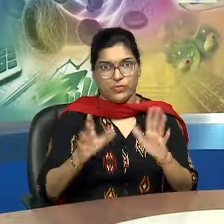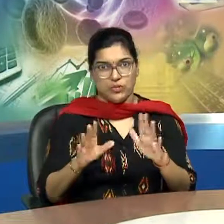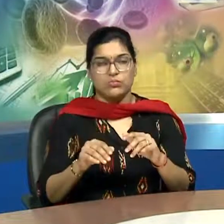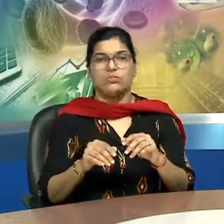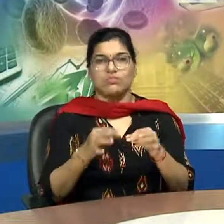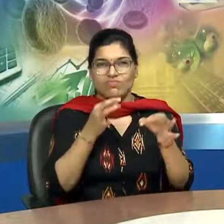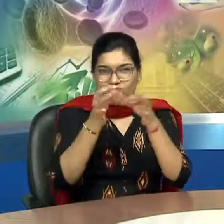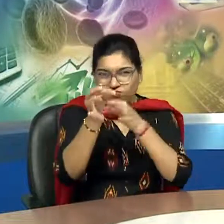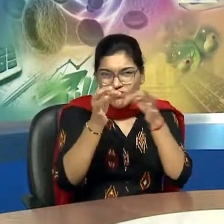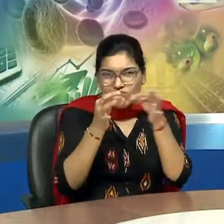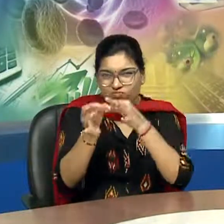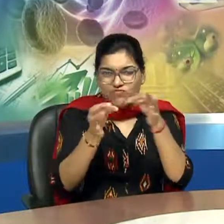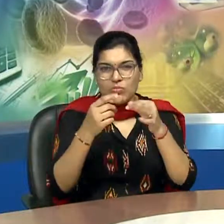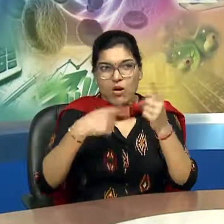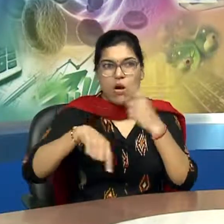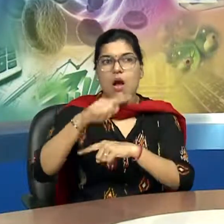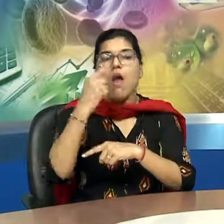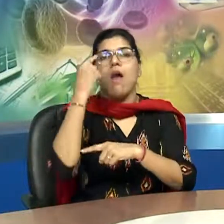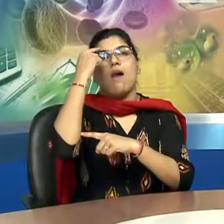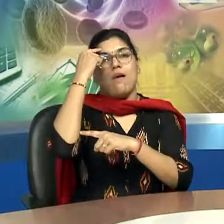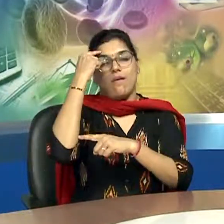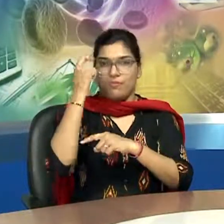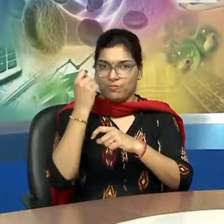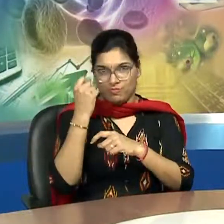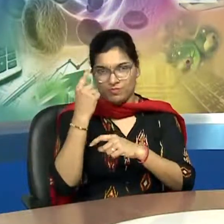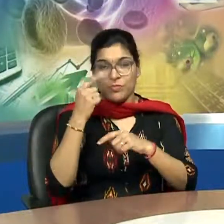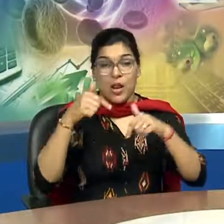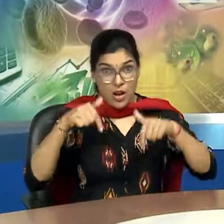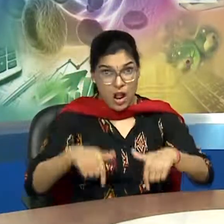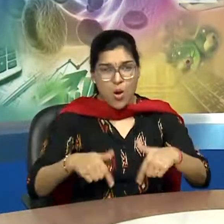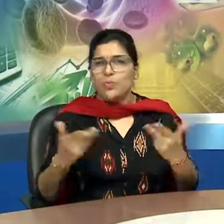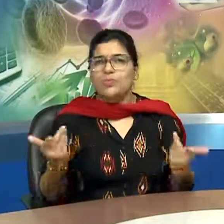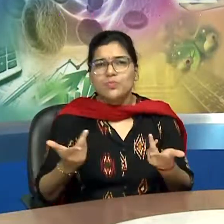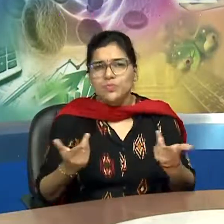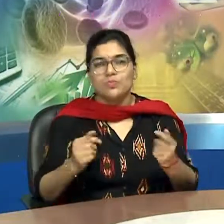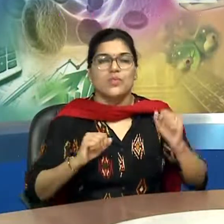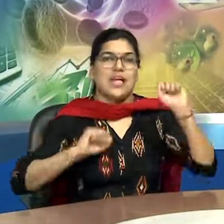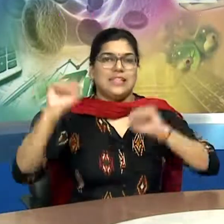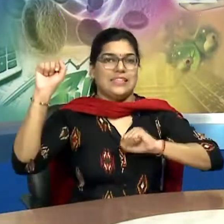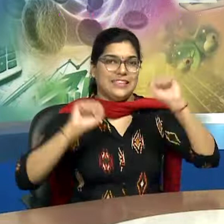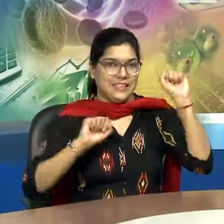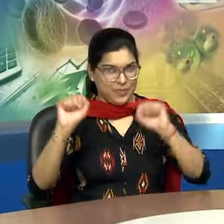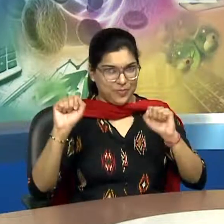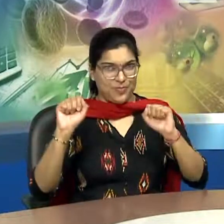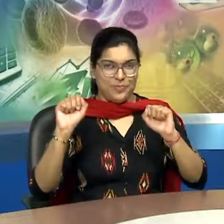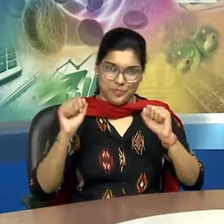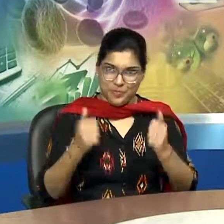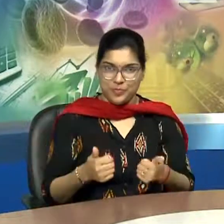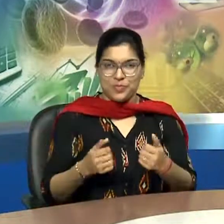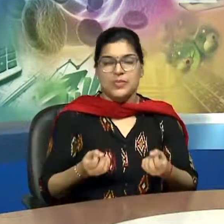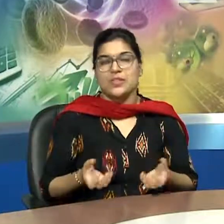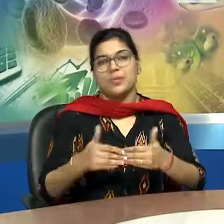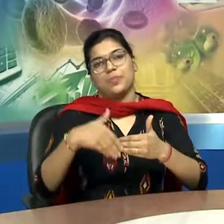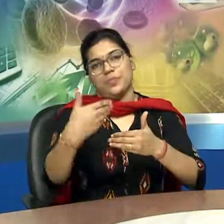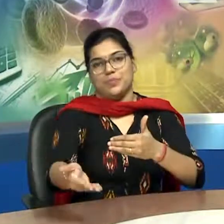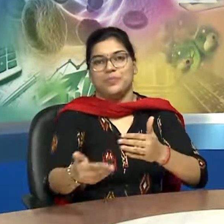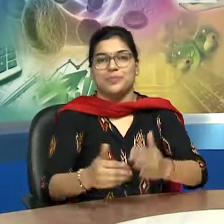Till now we have understood the paragraph and we have covered the comprehension. Now let